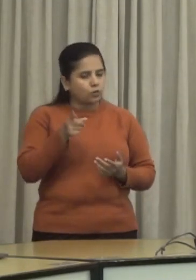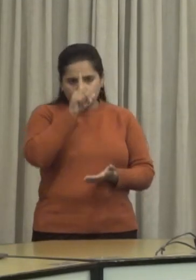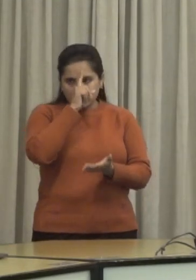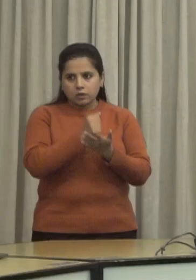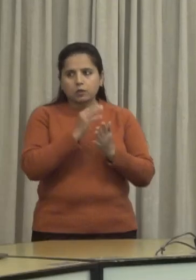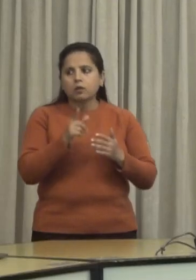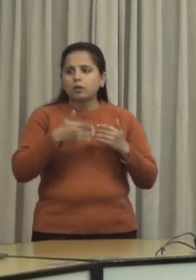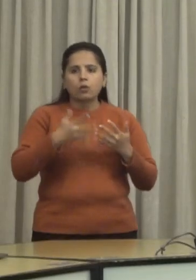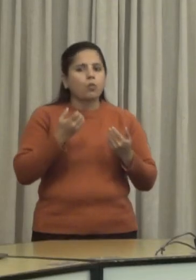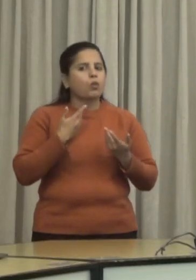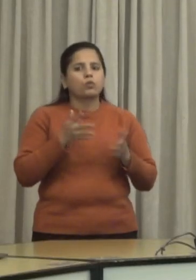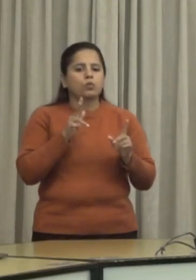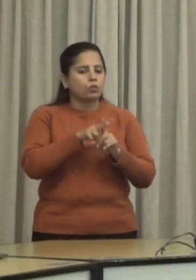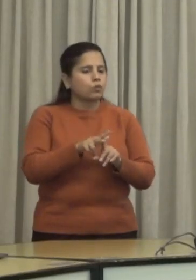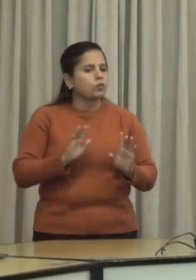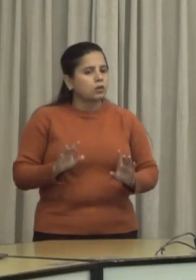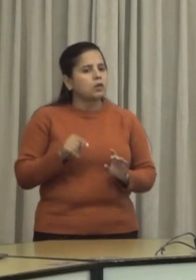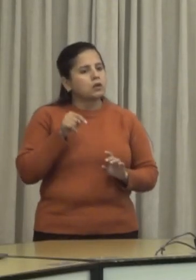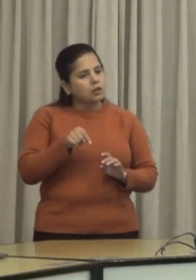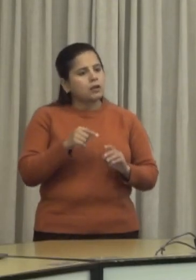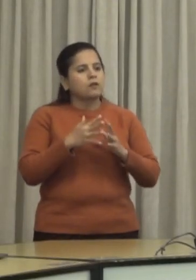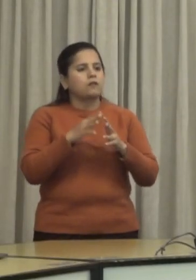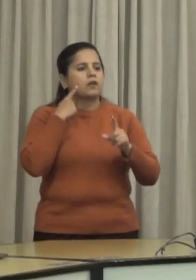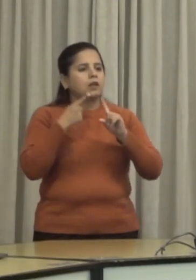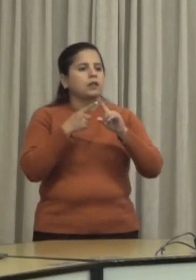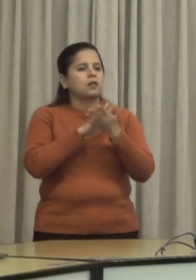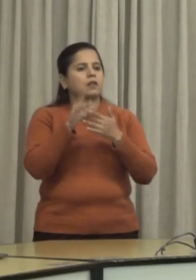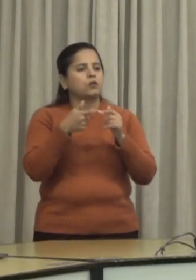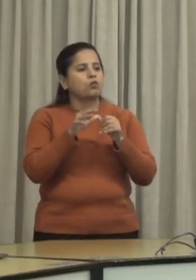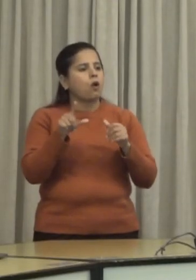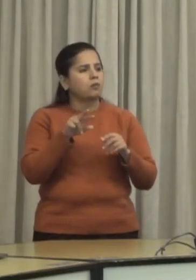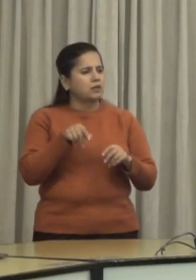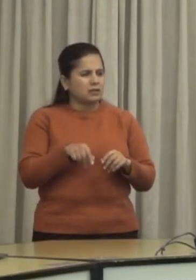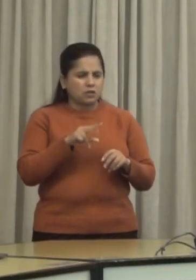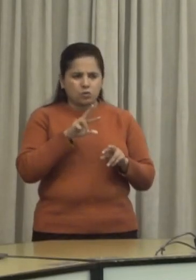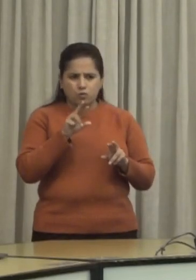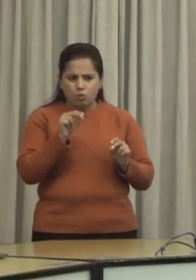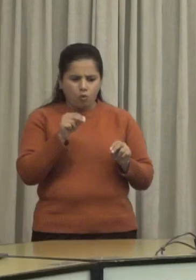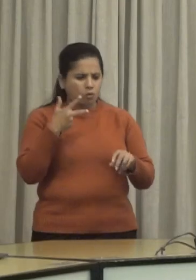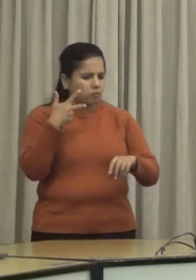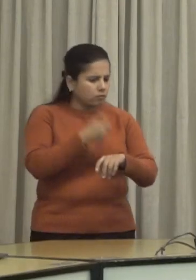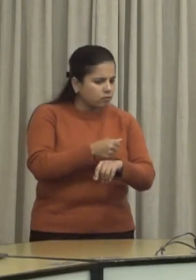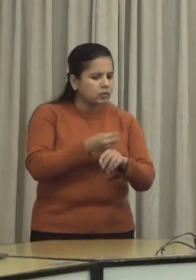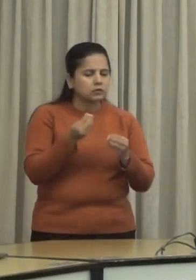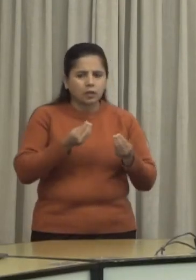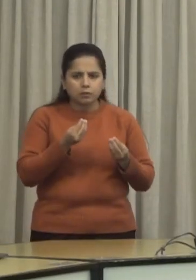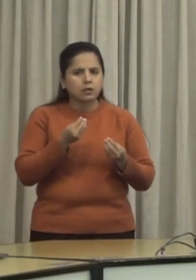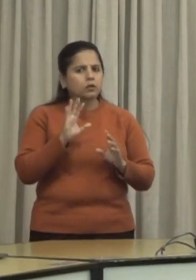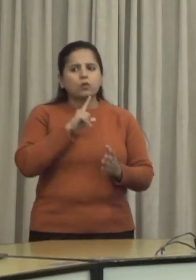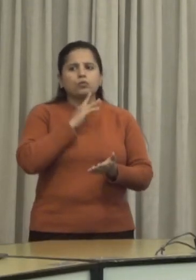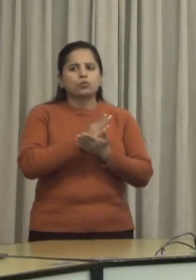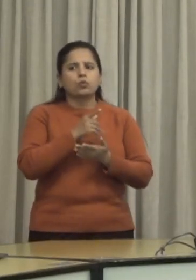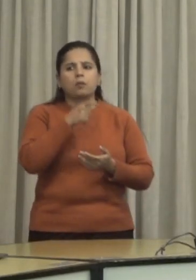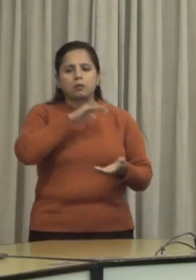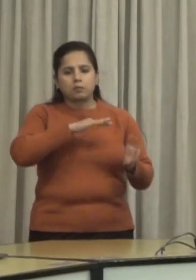decision not to continue with that intervention. That's what withdrawal is. It is not injecting something or actively ensuring death